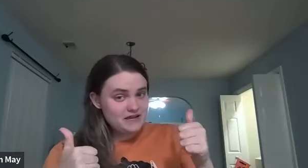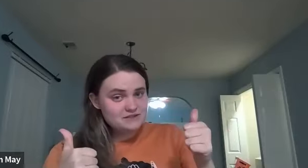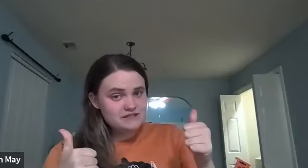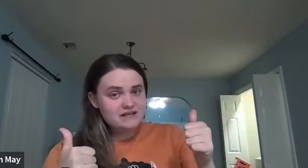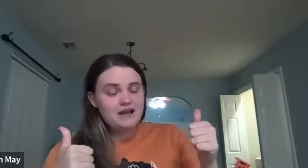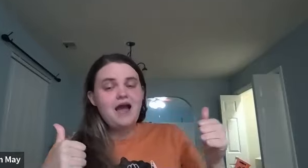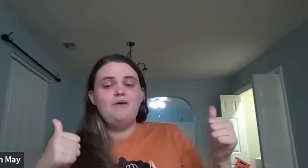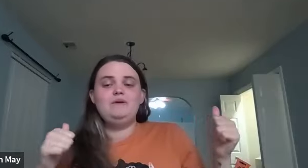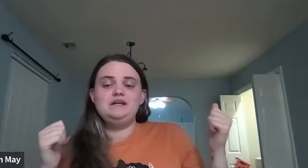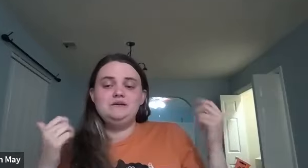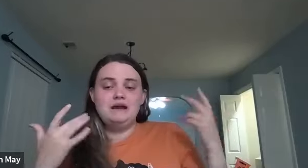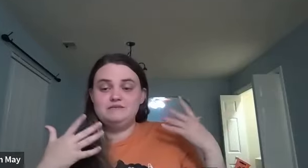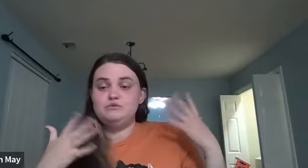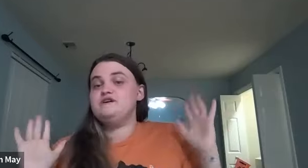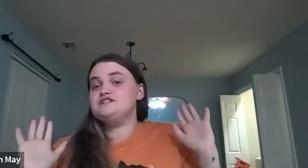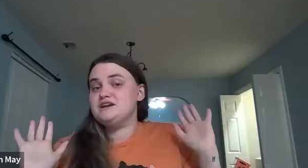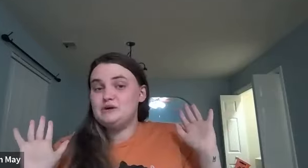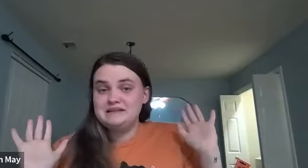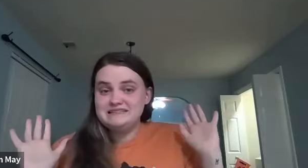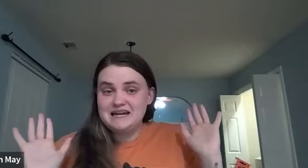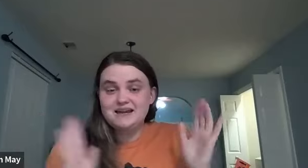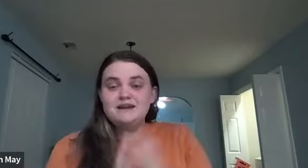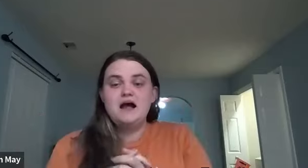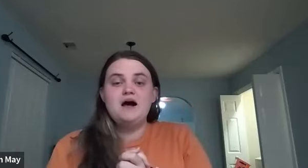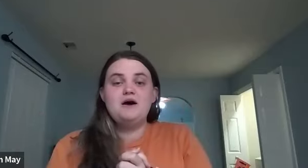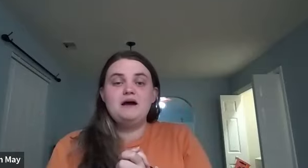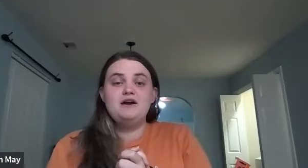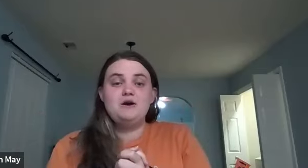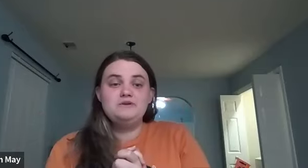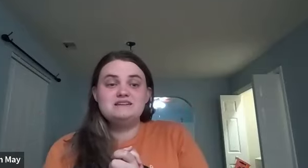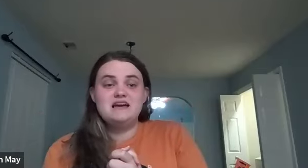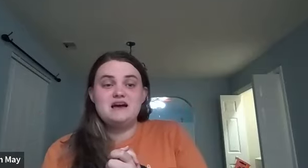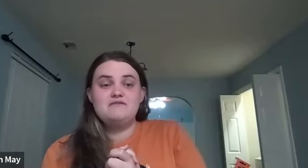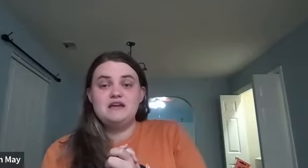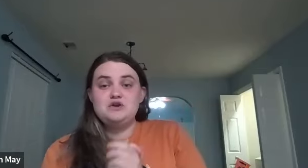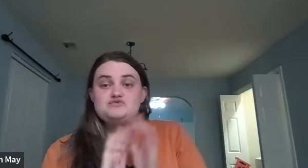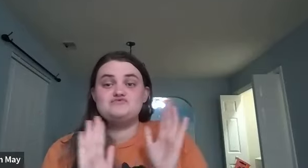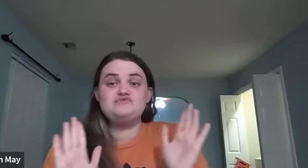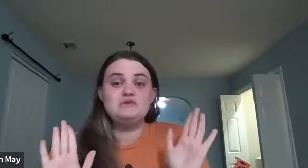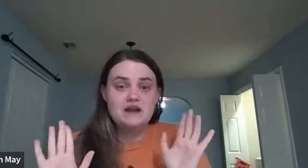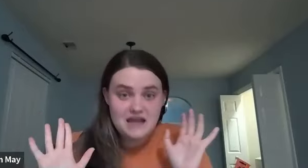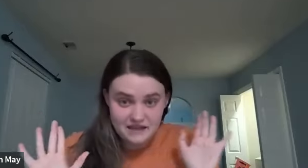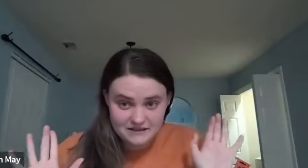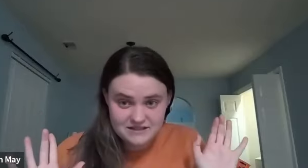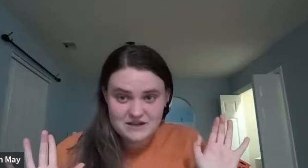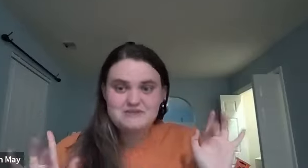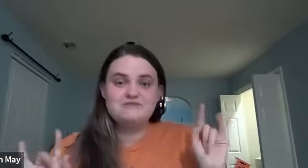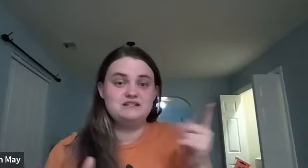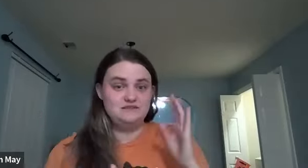next week. We'll finish kind of early tonight. I hope you guys have a great rest of